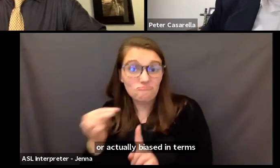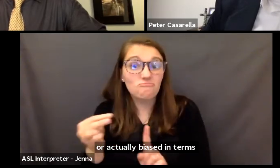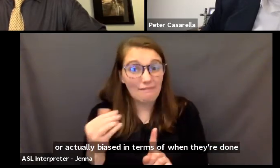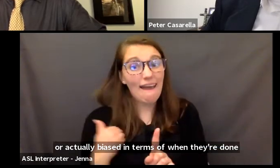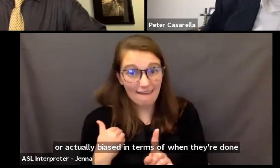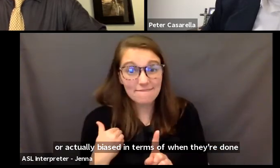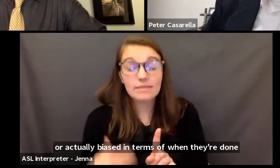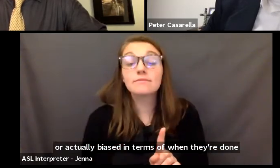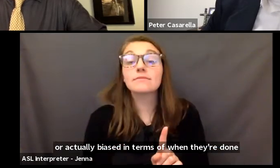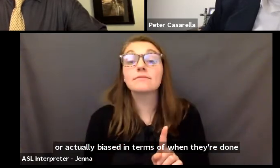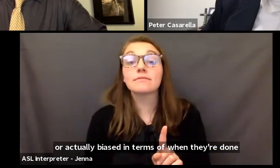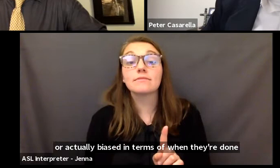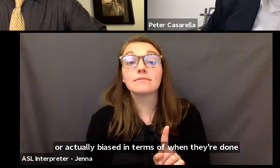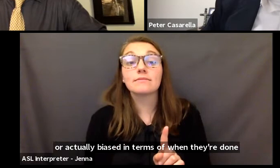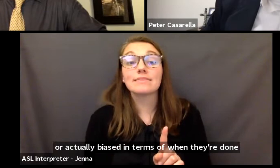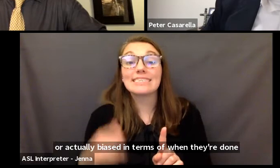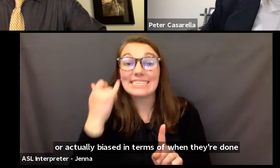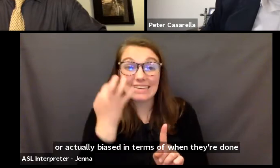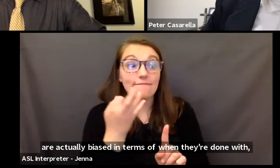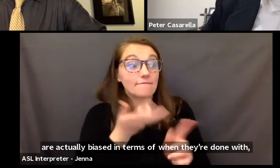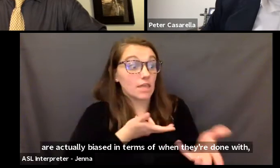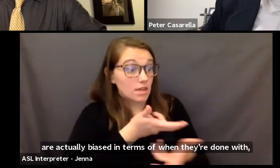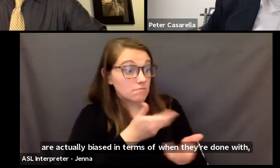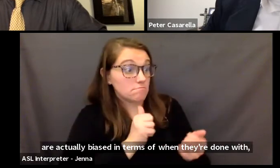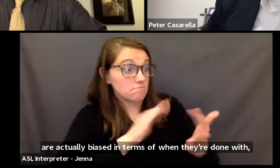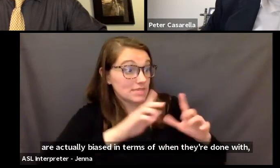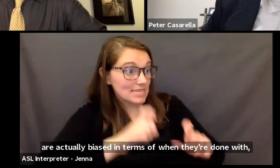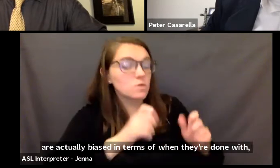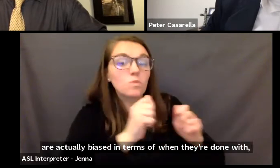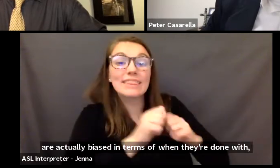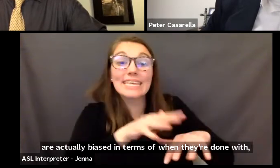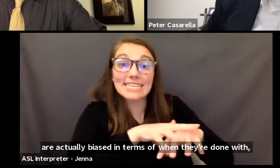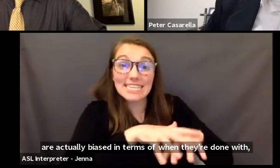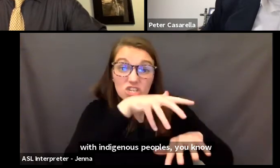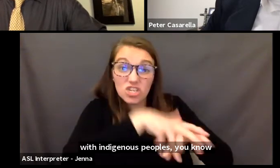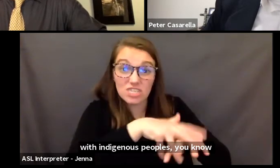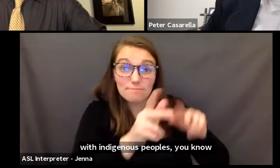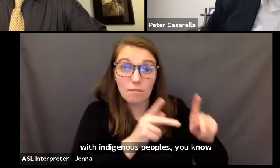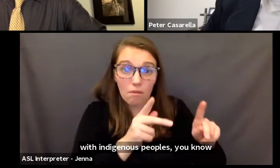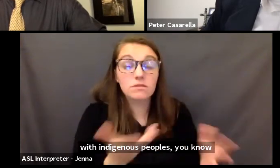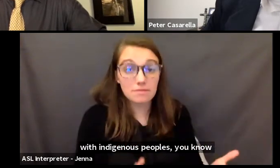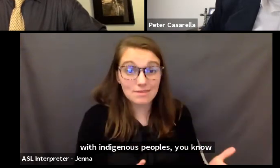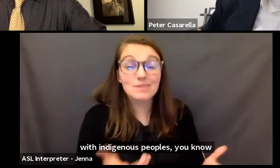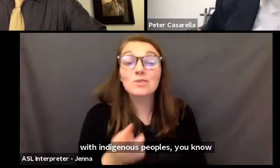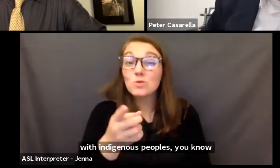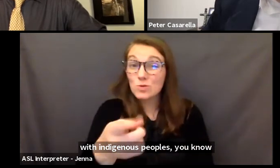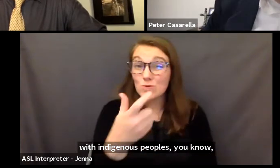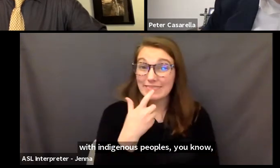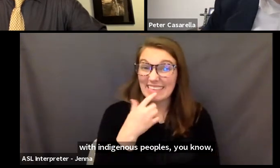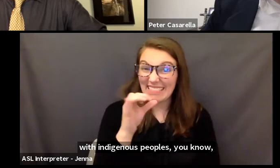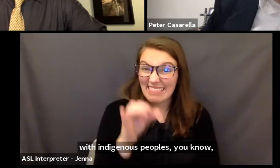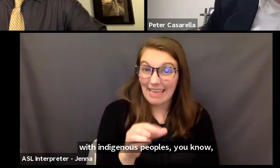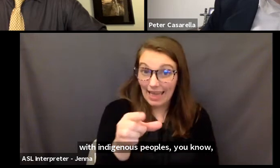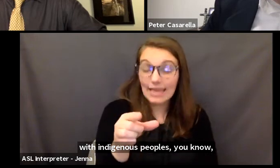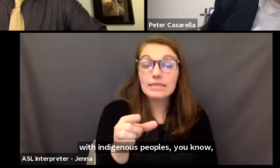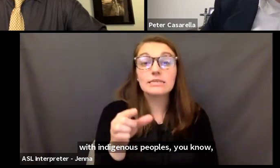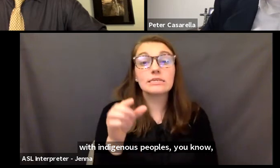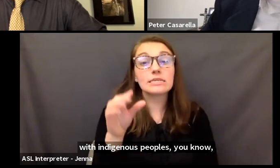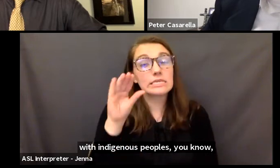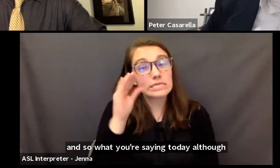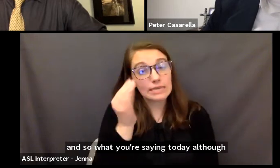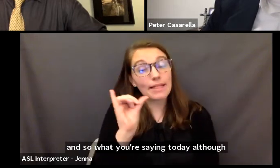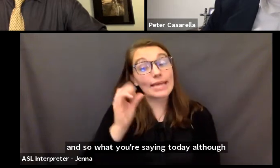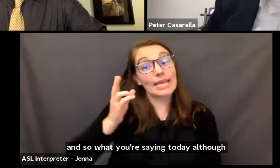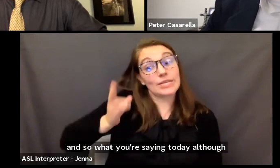done with indigenous peoples, you know. And so what you're saying today, although it sounds like a